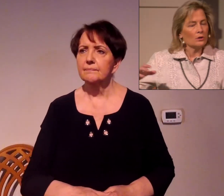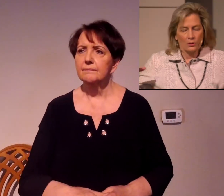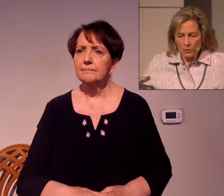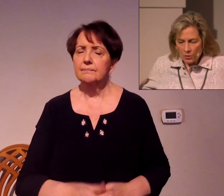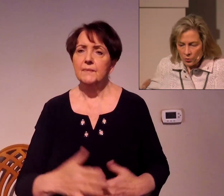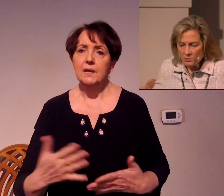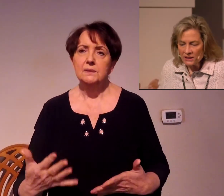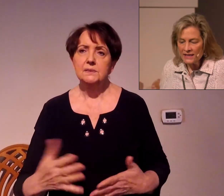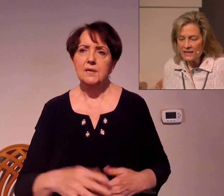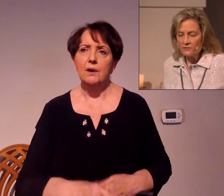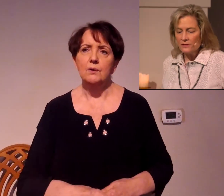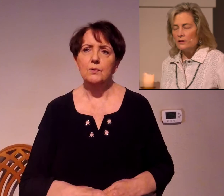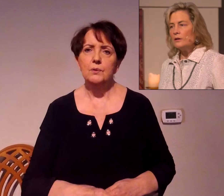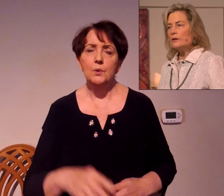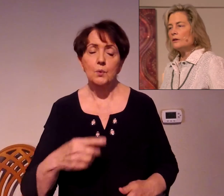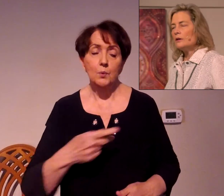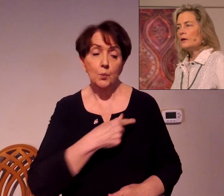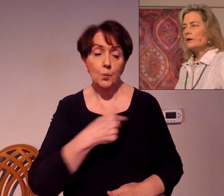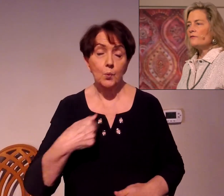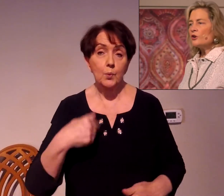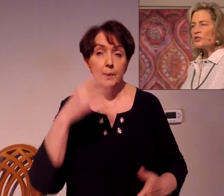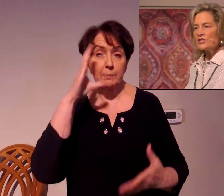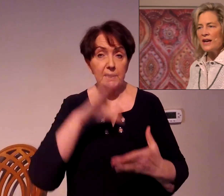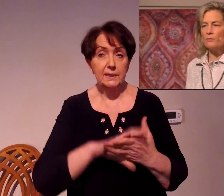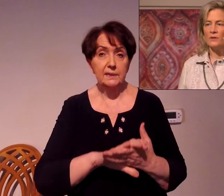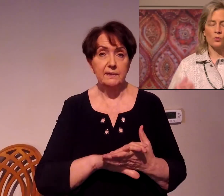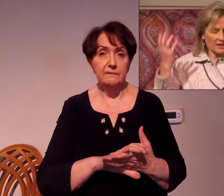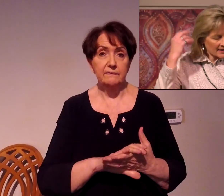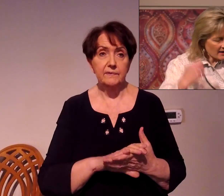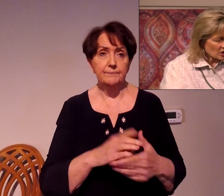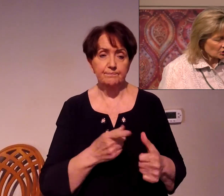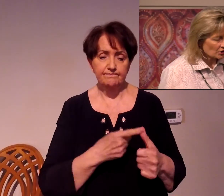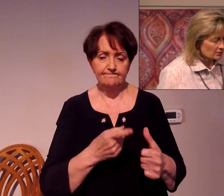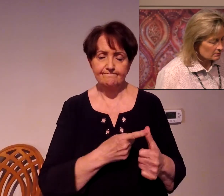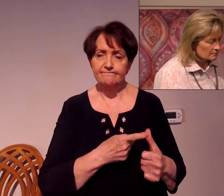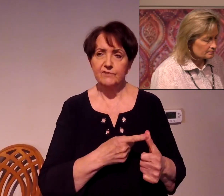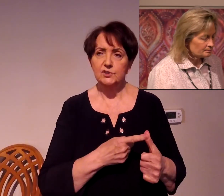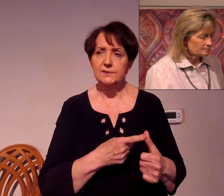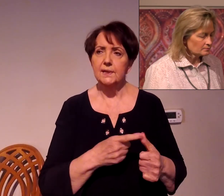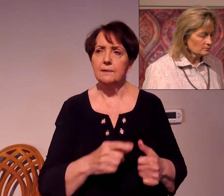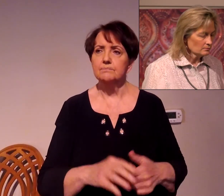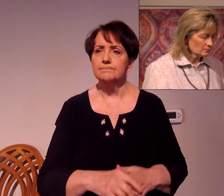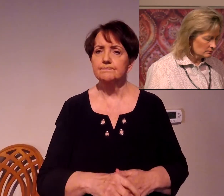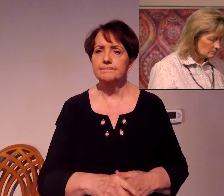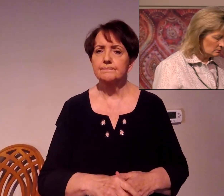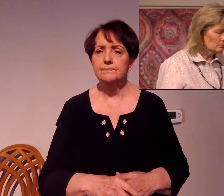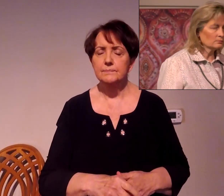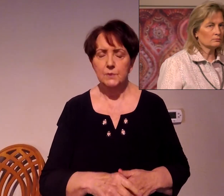So, we believe, first step, that we can have our good.